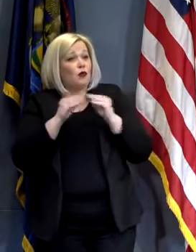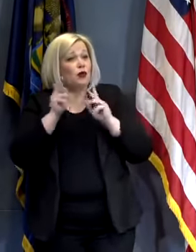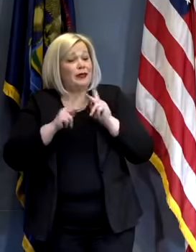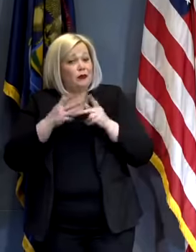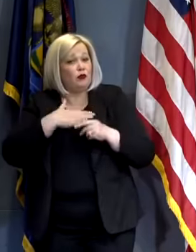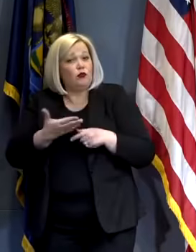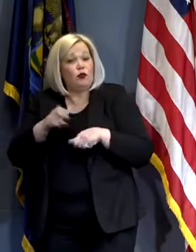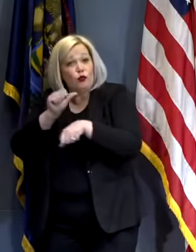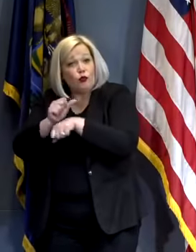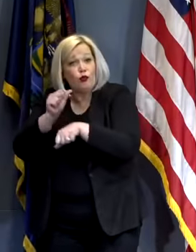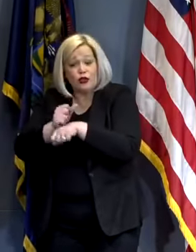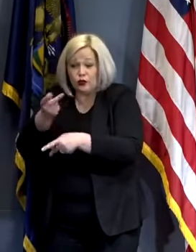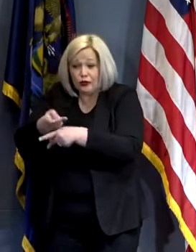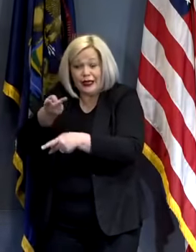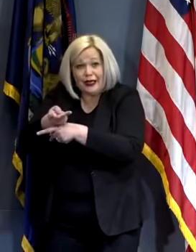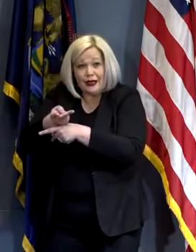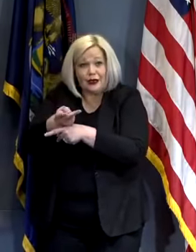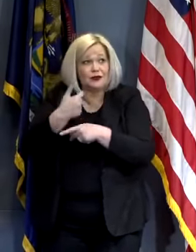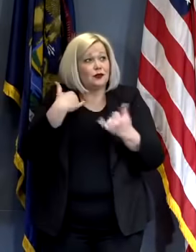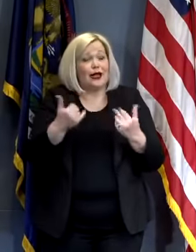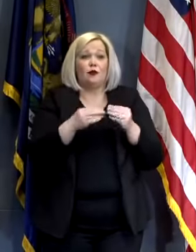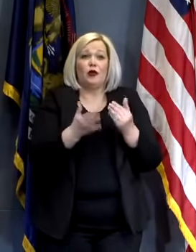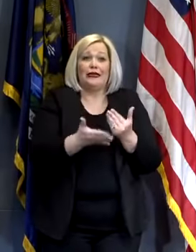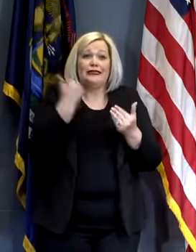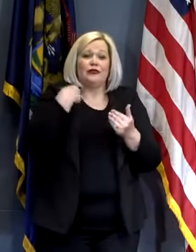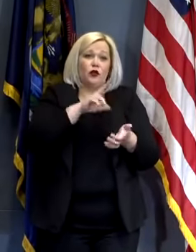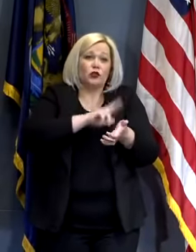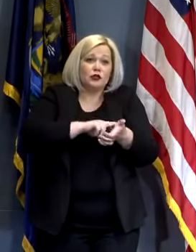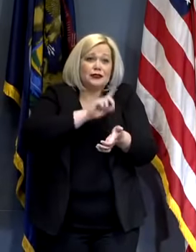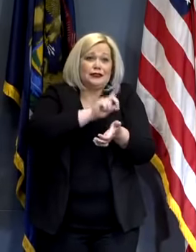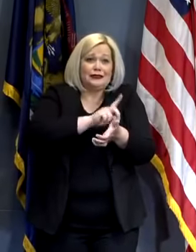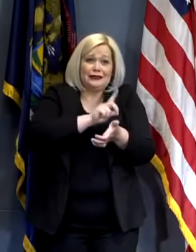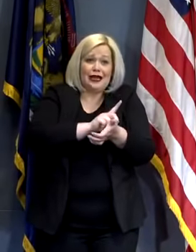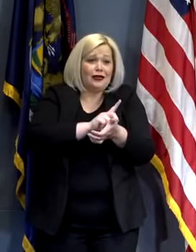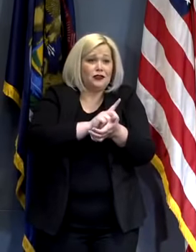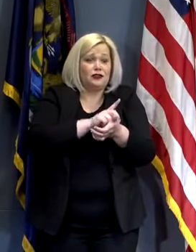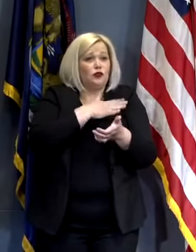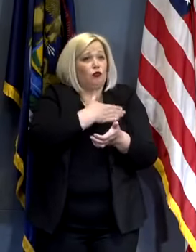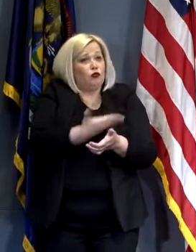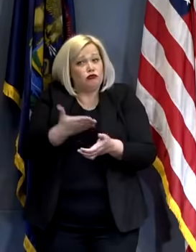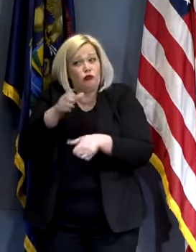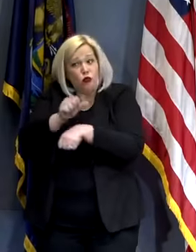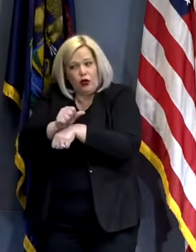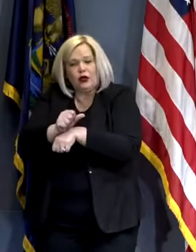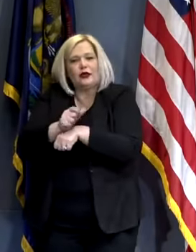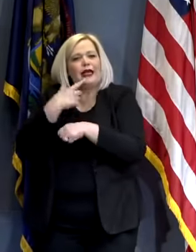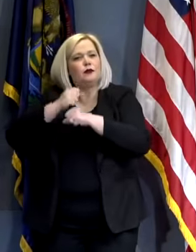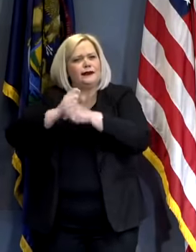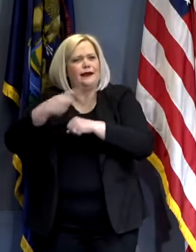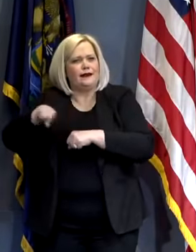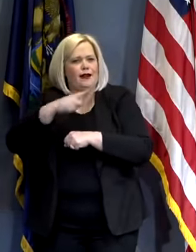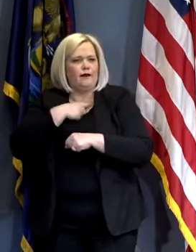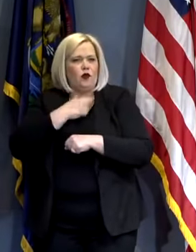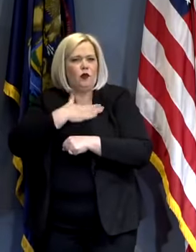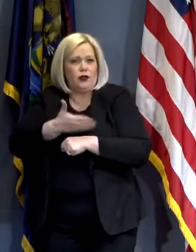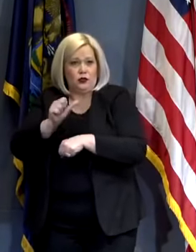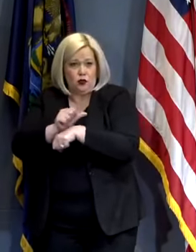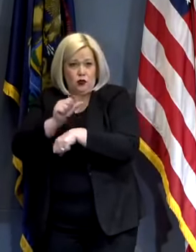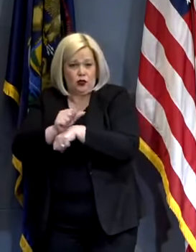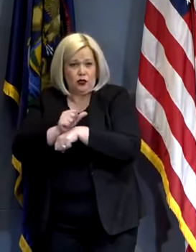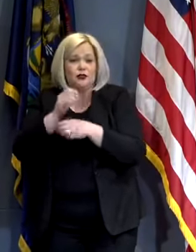we've made it easier for people to join up, and we've given them protection for doing that, for doing their jobs. So staying in a state of